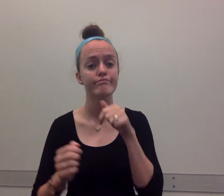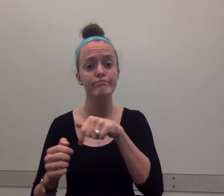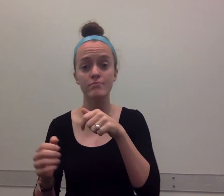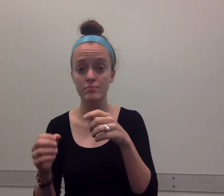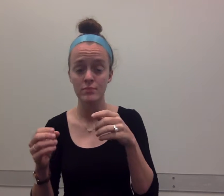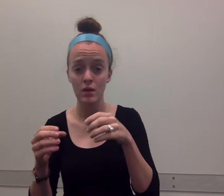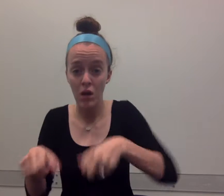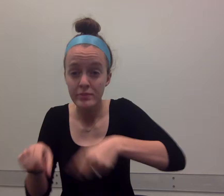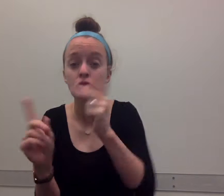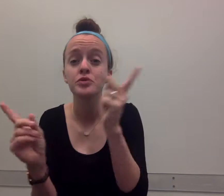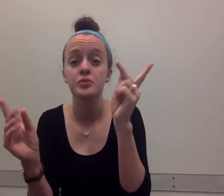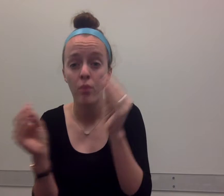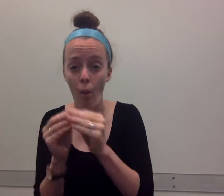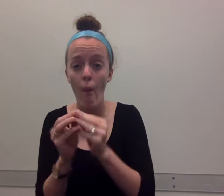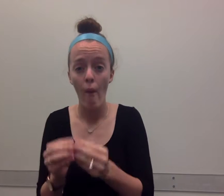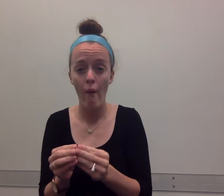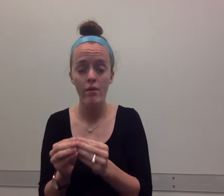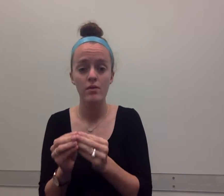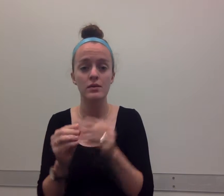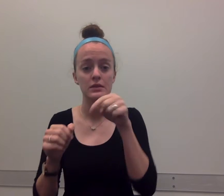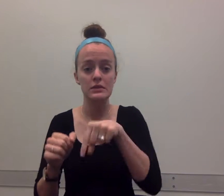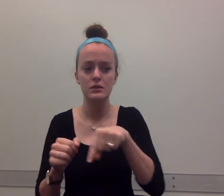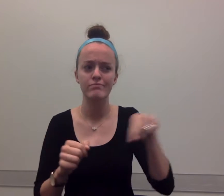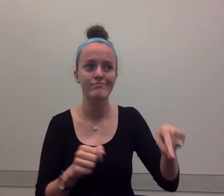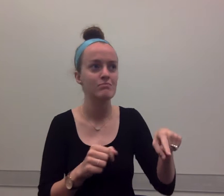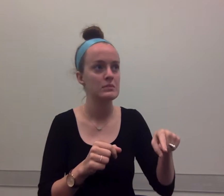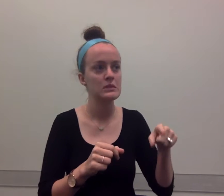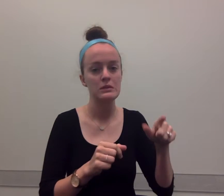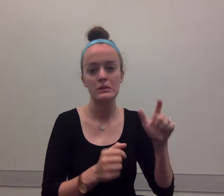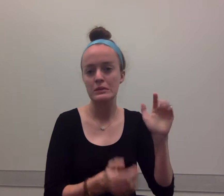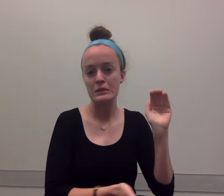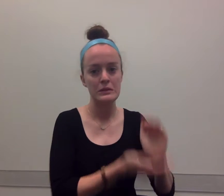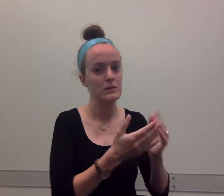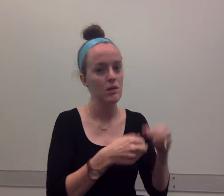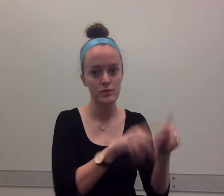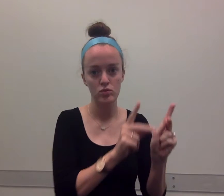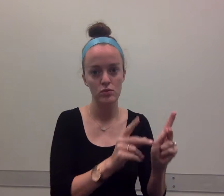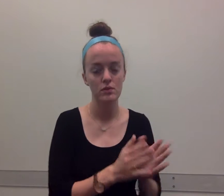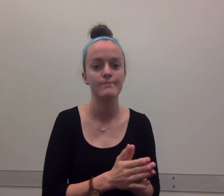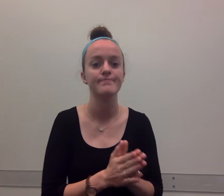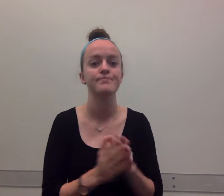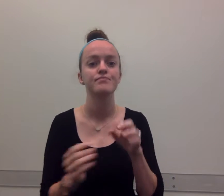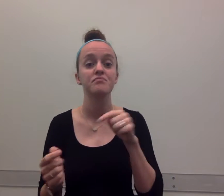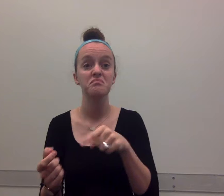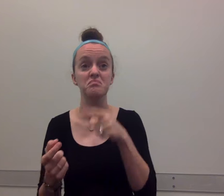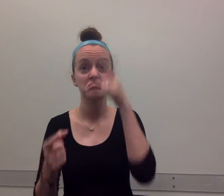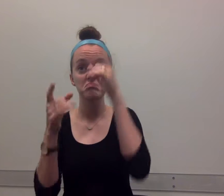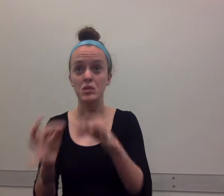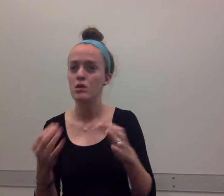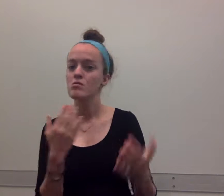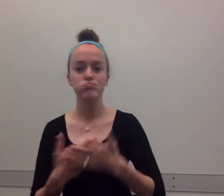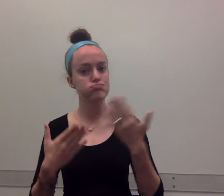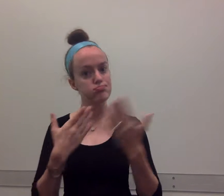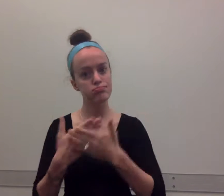Northwest Arkansas. So all that combined made the decision real easy for me that I did want to go to law school here in Little